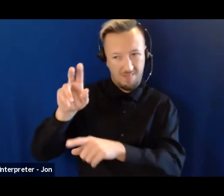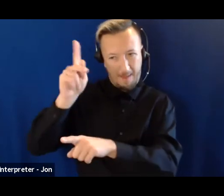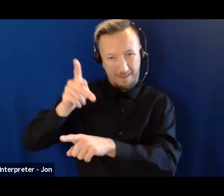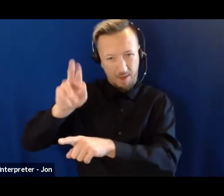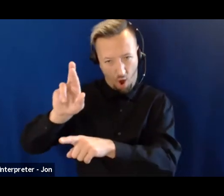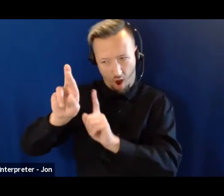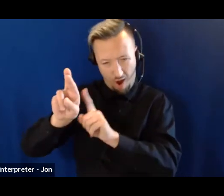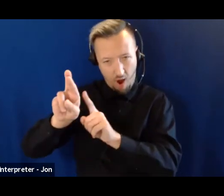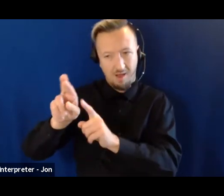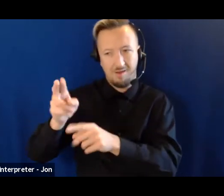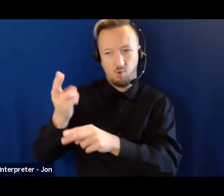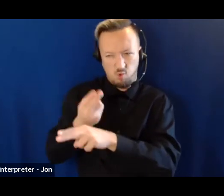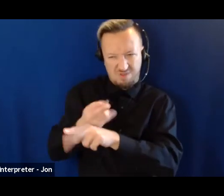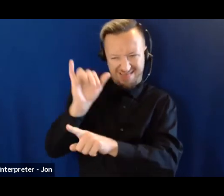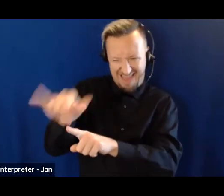doing some type of,